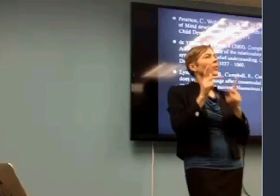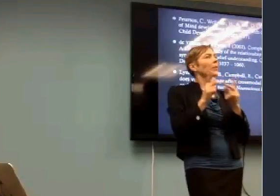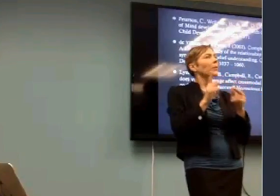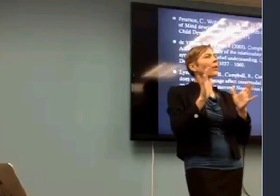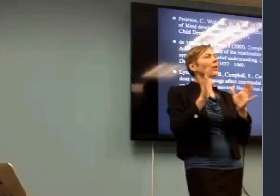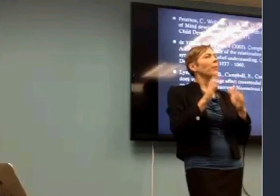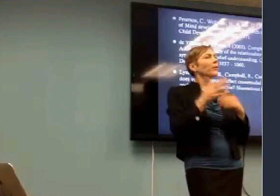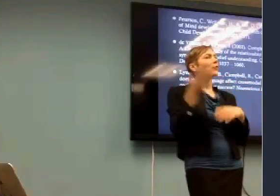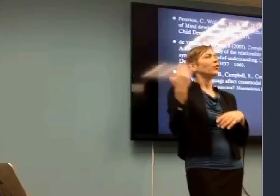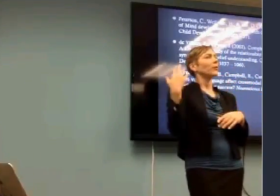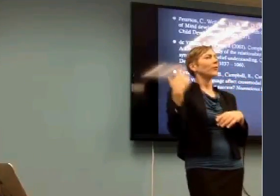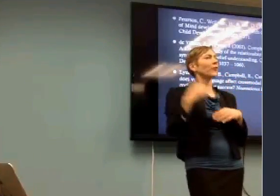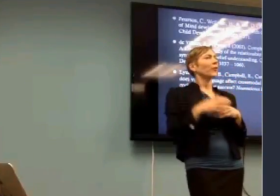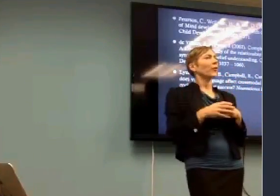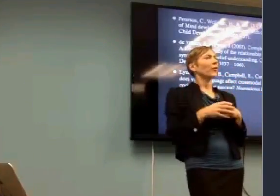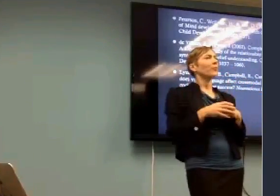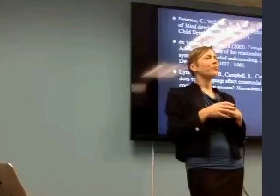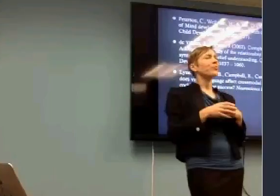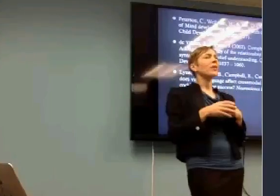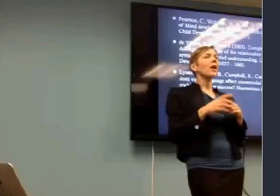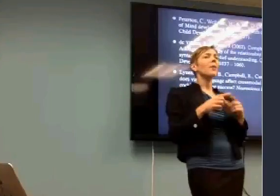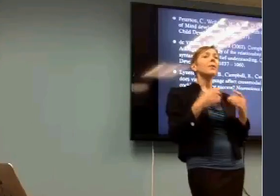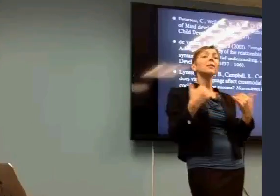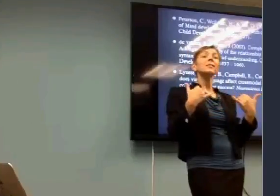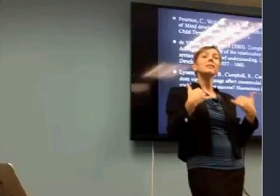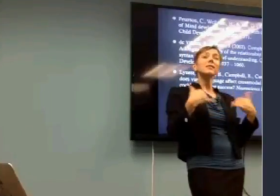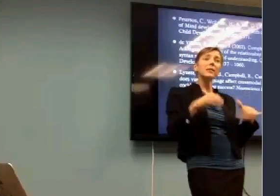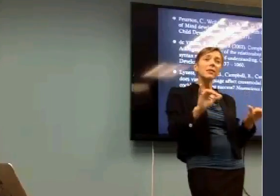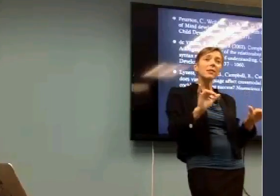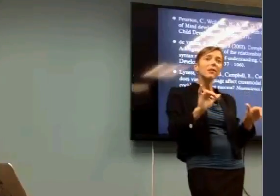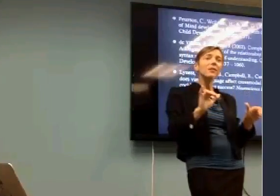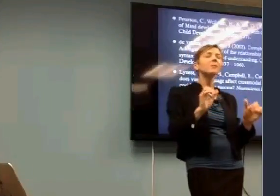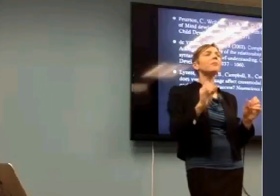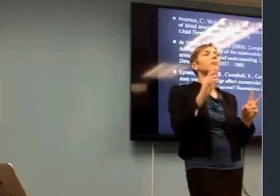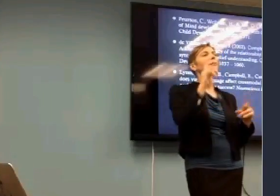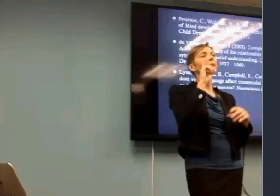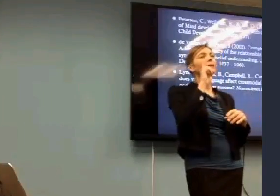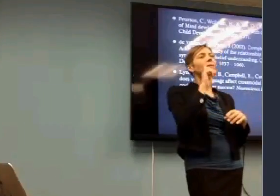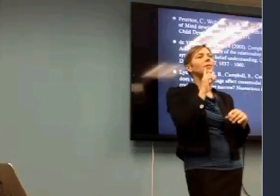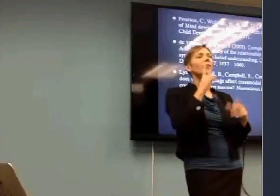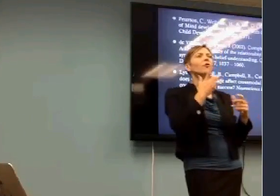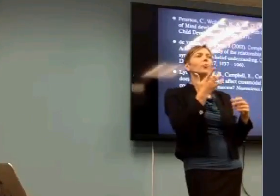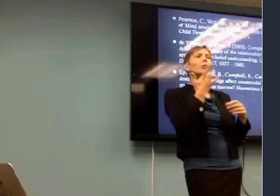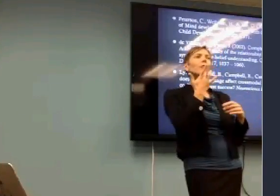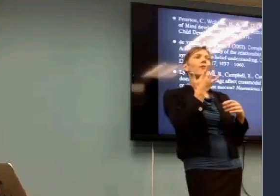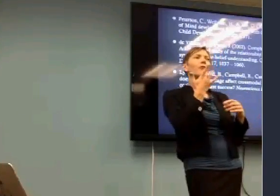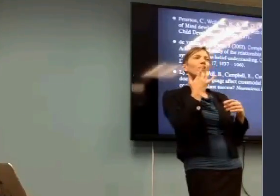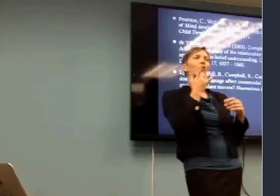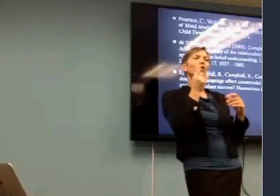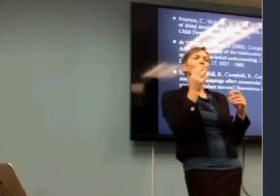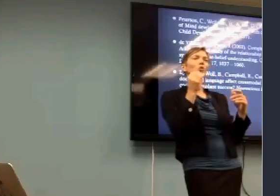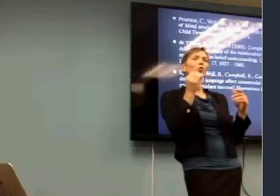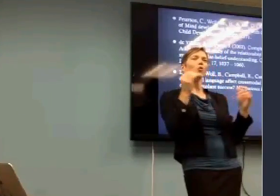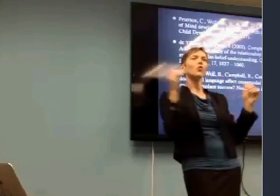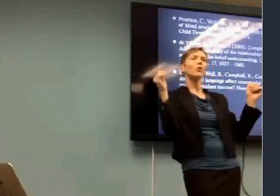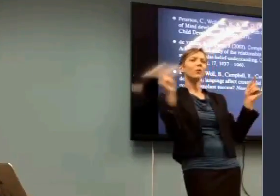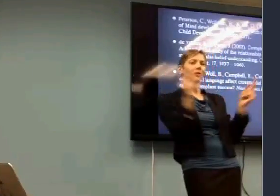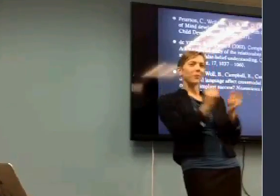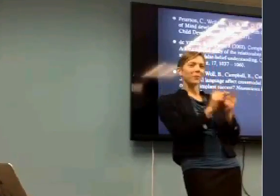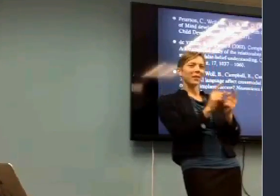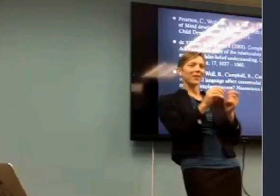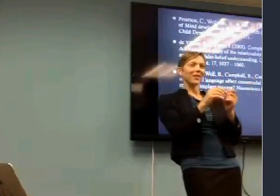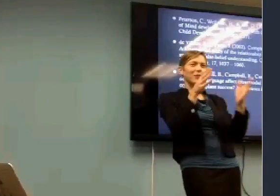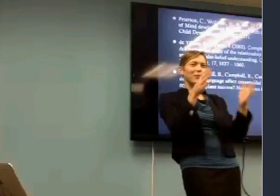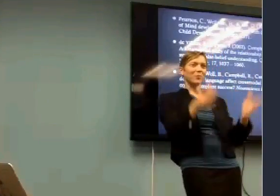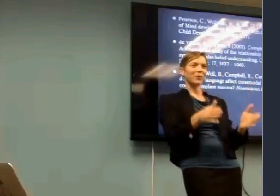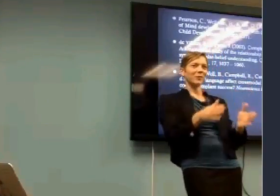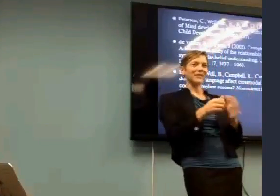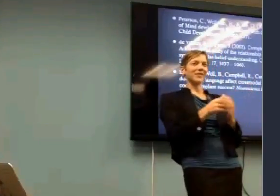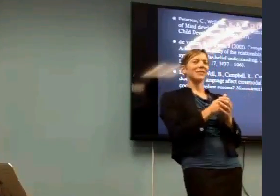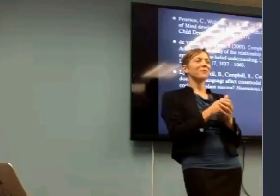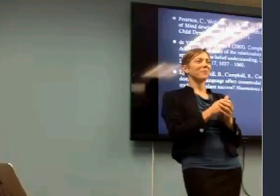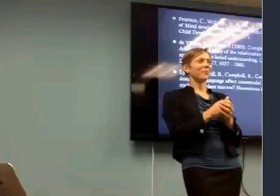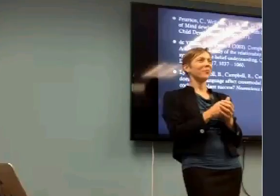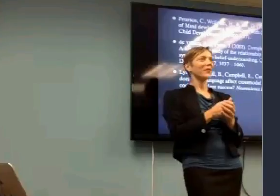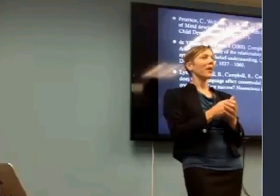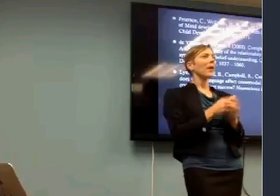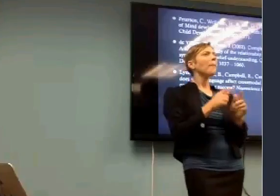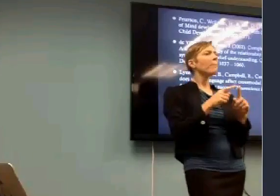and it provides easier access compared to people who lived in the past. Many deaf people today still do like to meet in